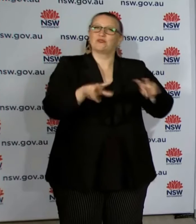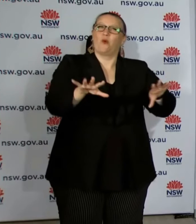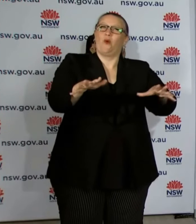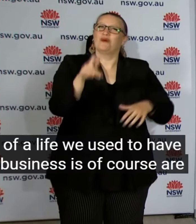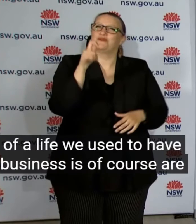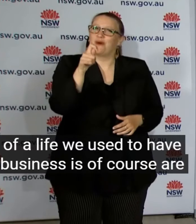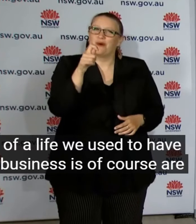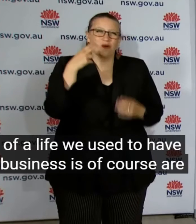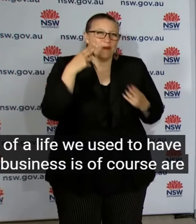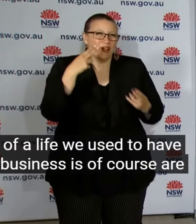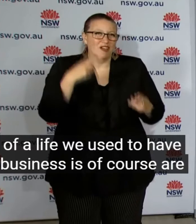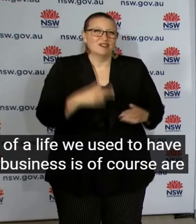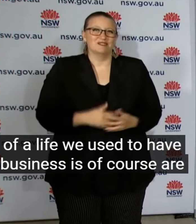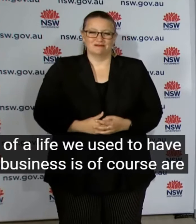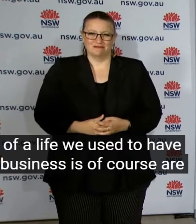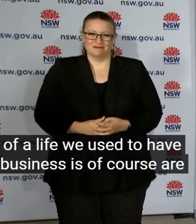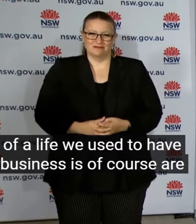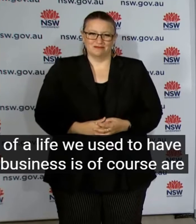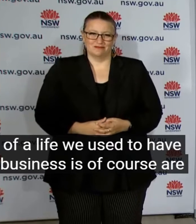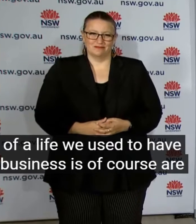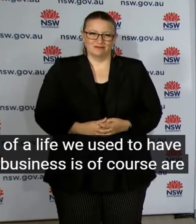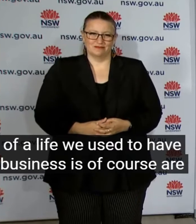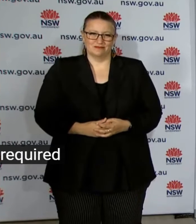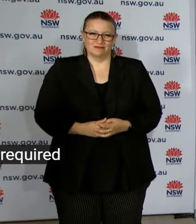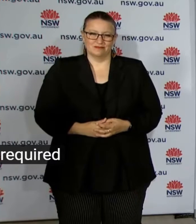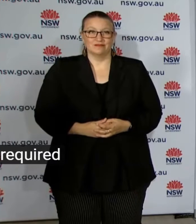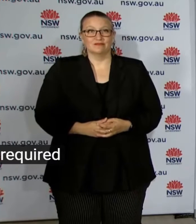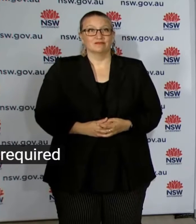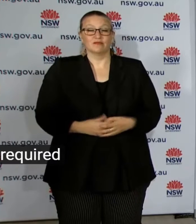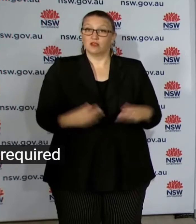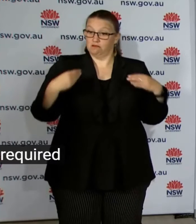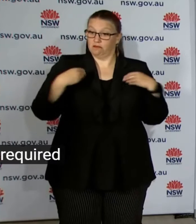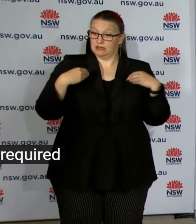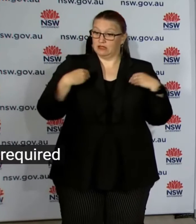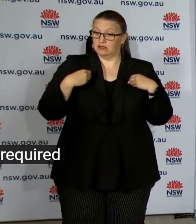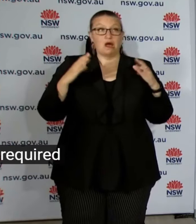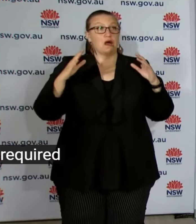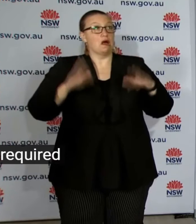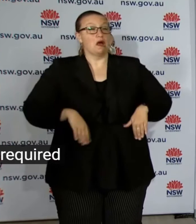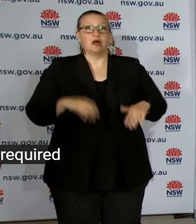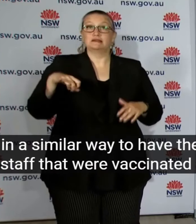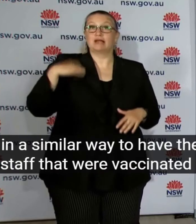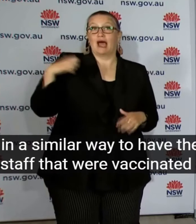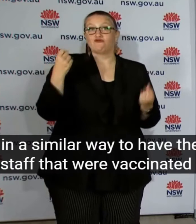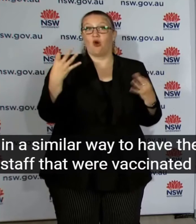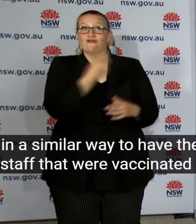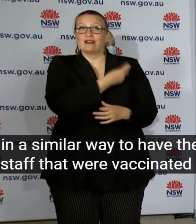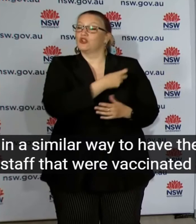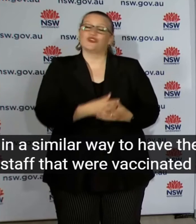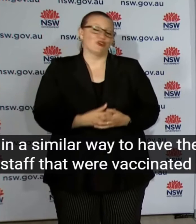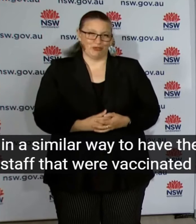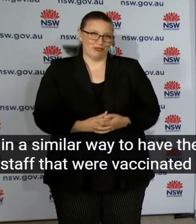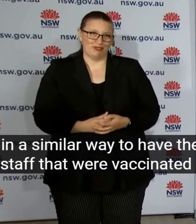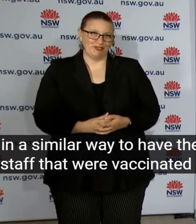Businesses, of course, are required in a similar way to have their staff double vaccinated at that point. I'd like to see them double vaccinated